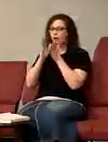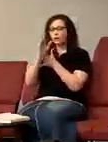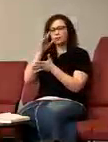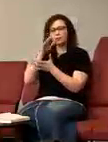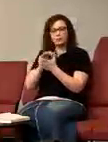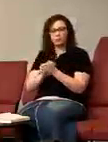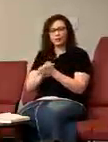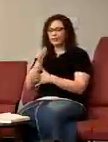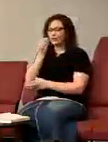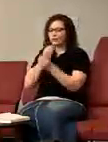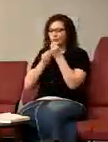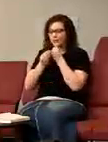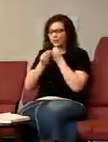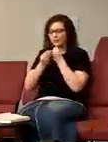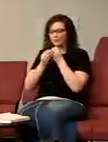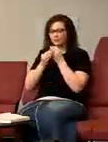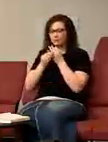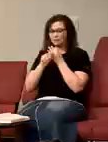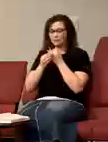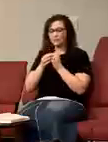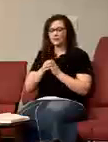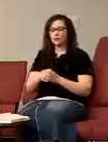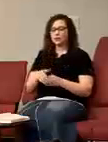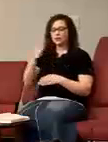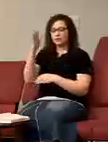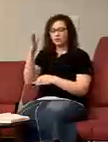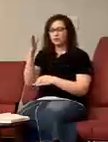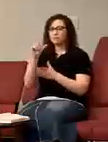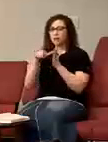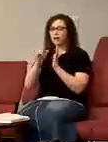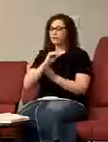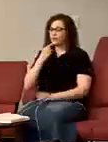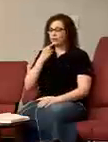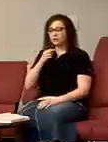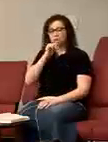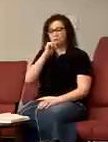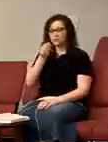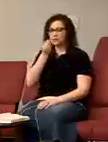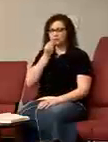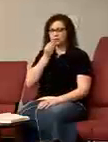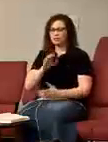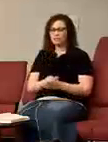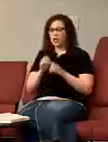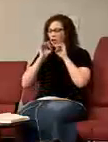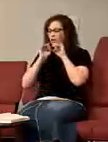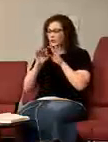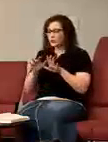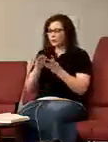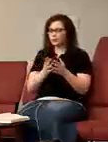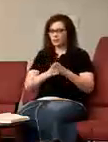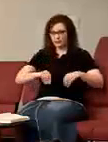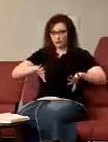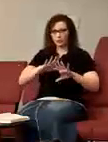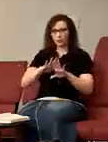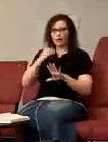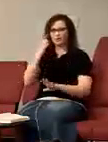of the tree which I commanded thee, saying, Thou shalt not eat of it. Cursed is the ground for thy sake. In sorrow thou shalt eat of